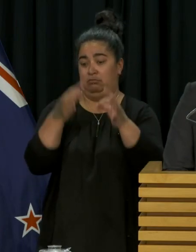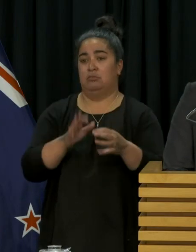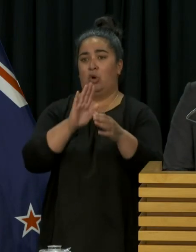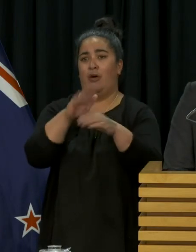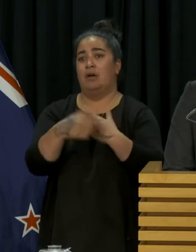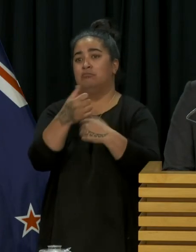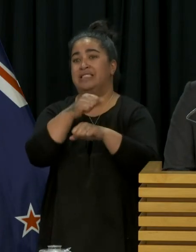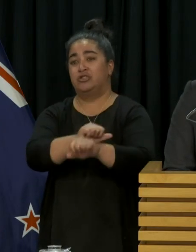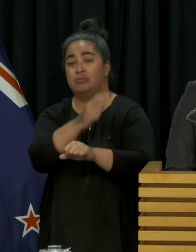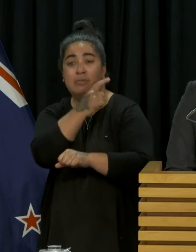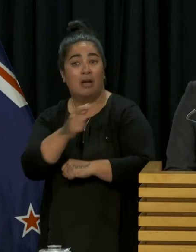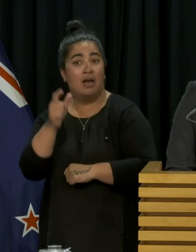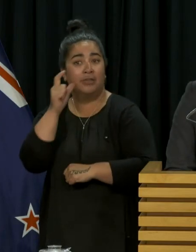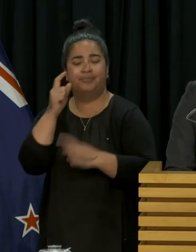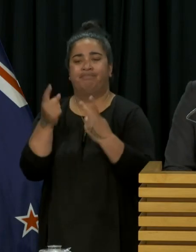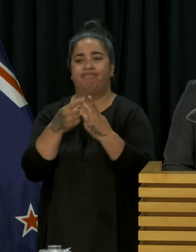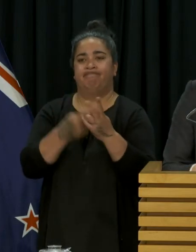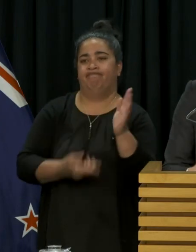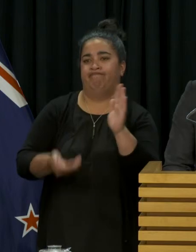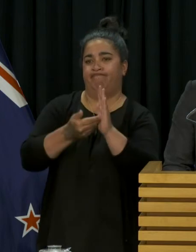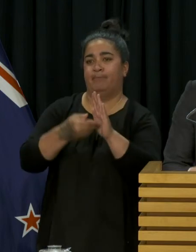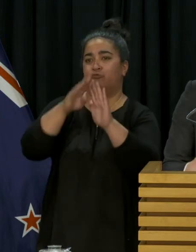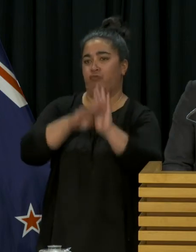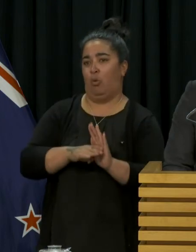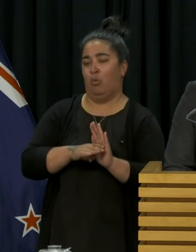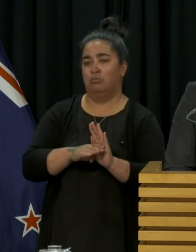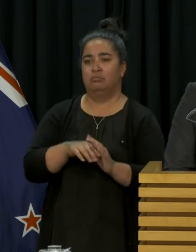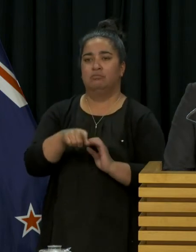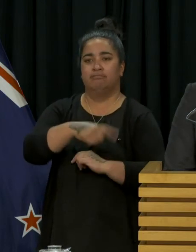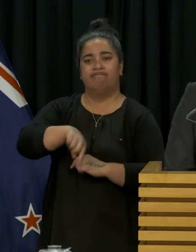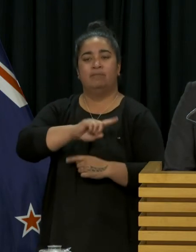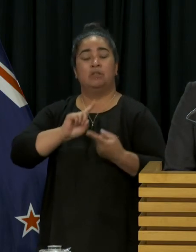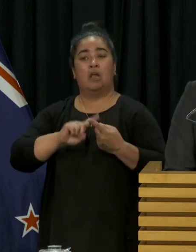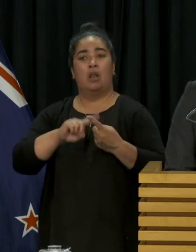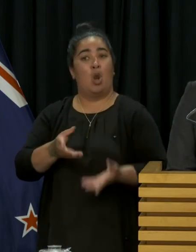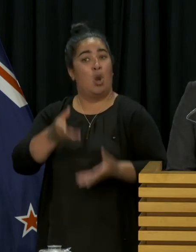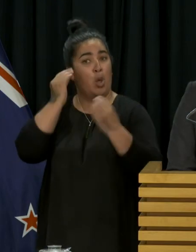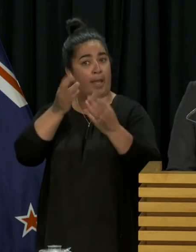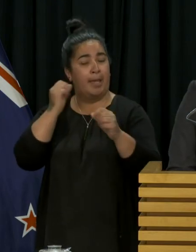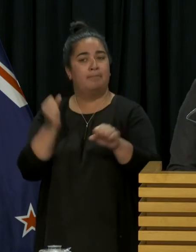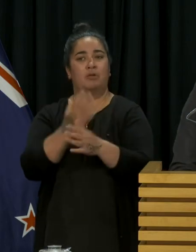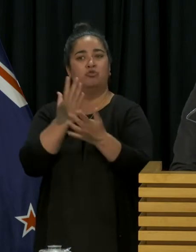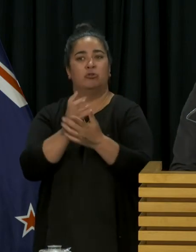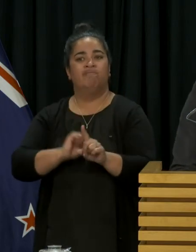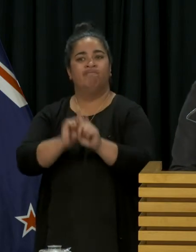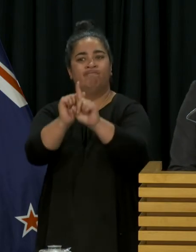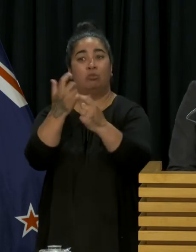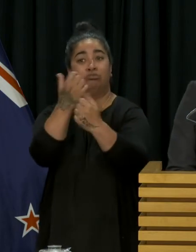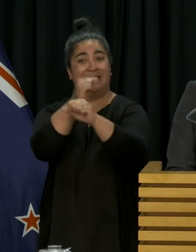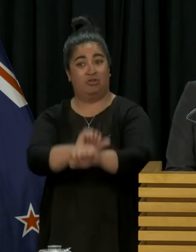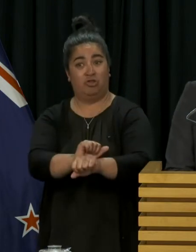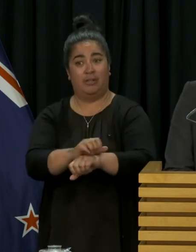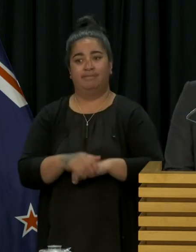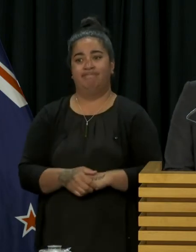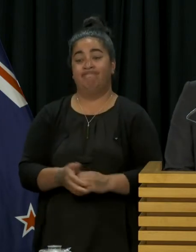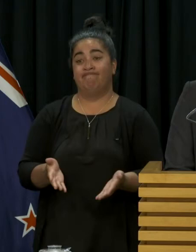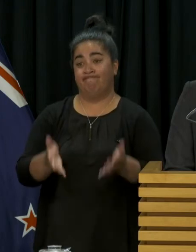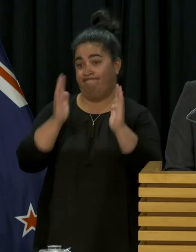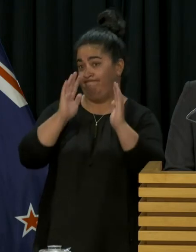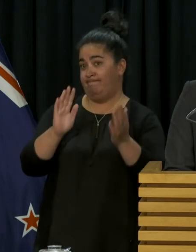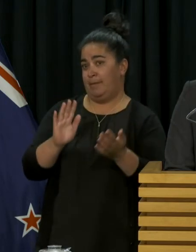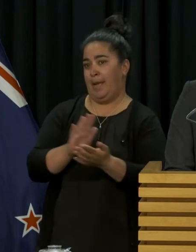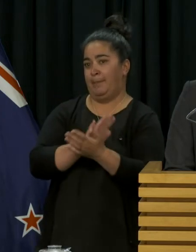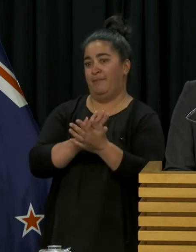is yet another step as we continue to learn and we continue to enhance our protections. Okay, happy to take questions.